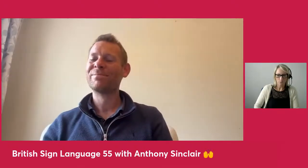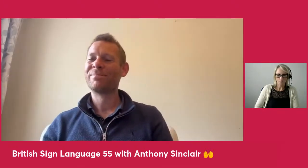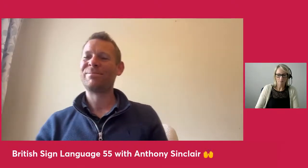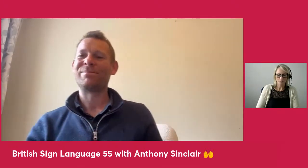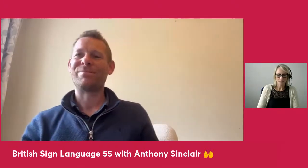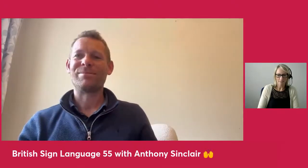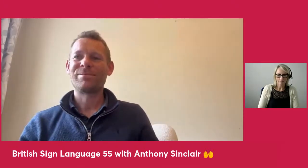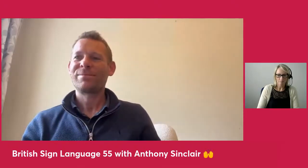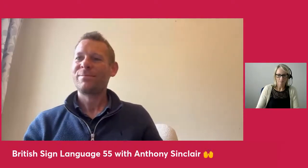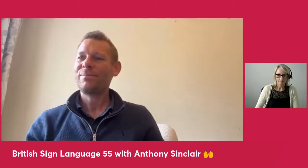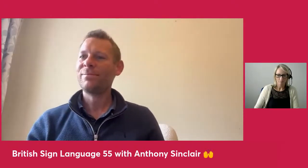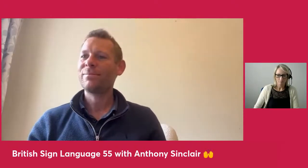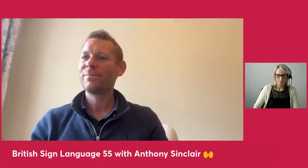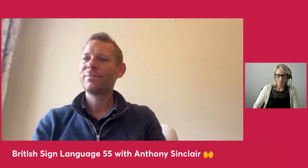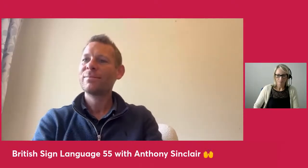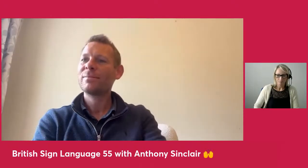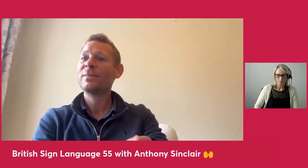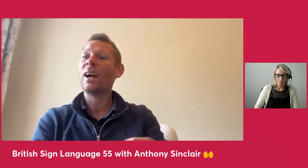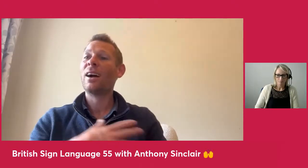nice swims.